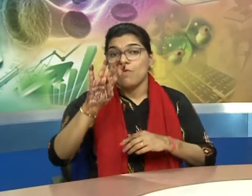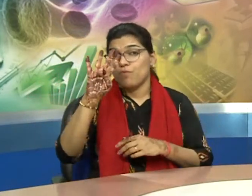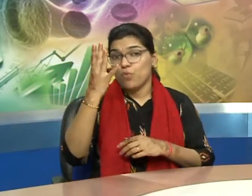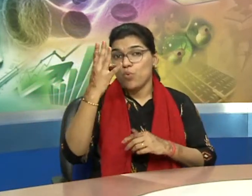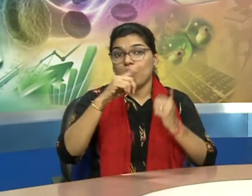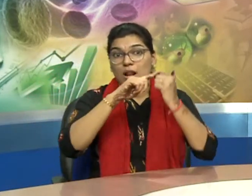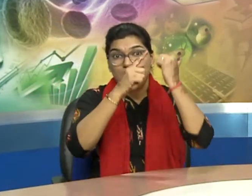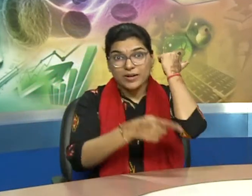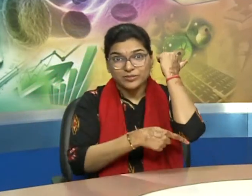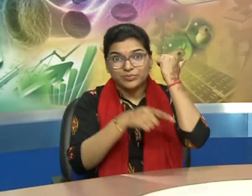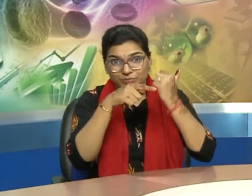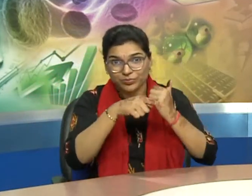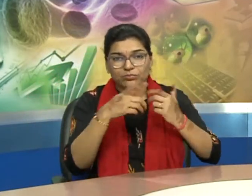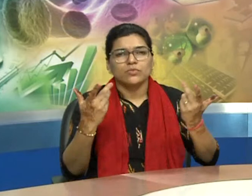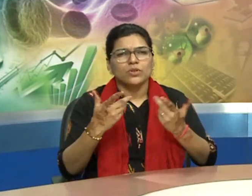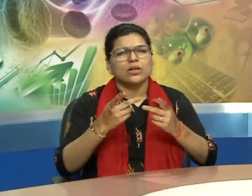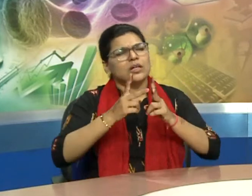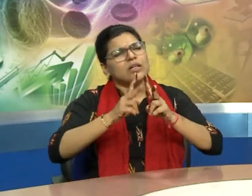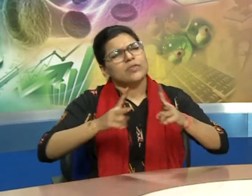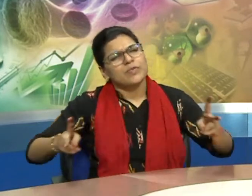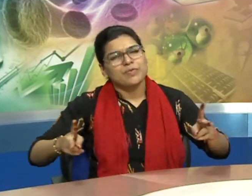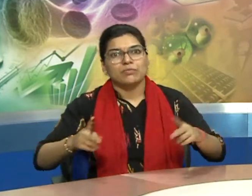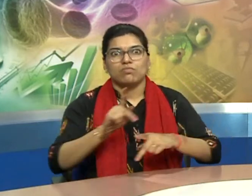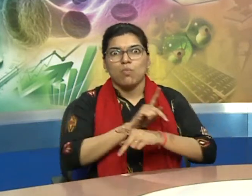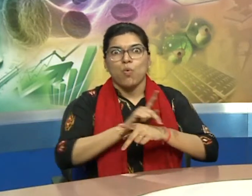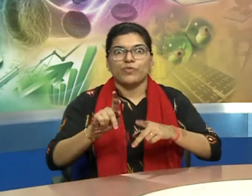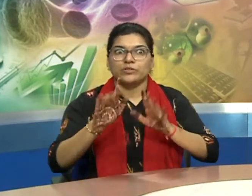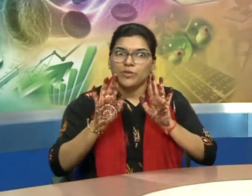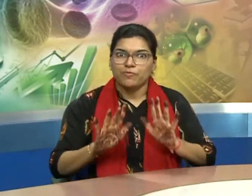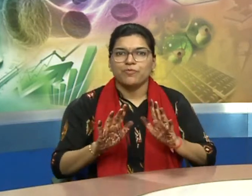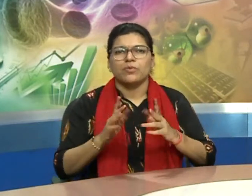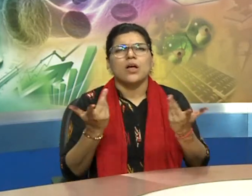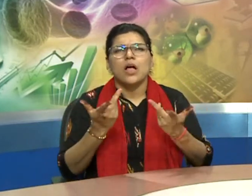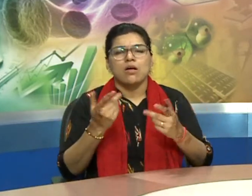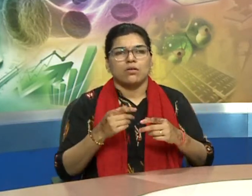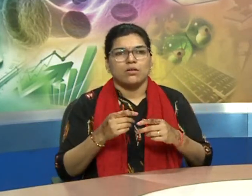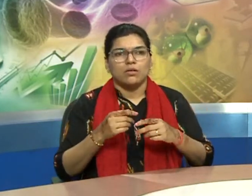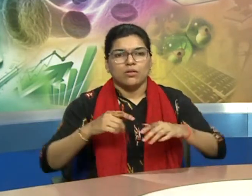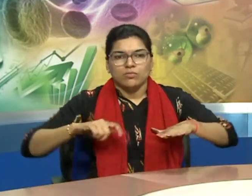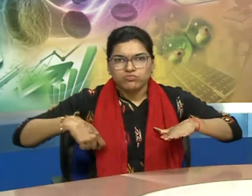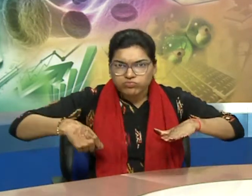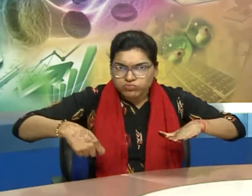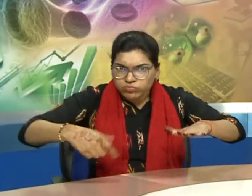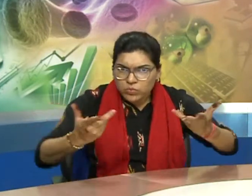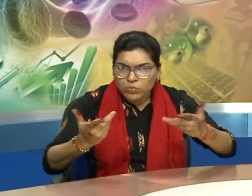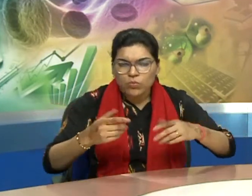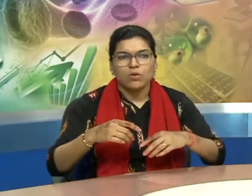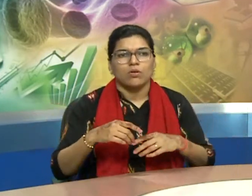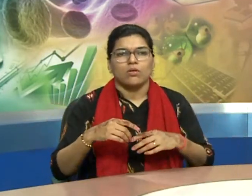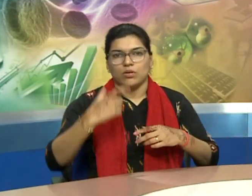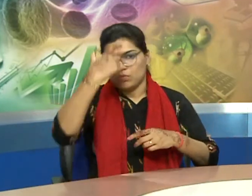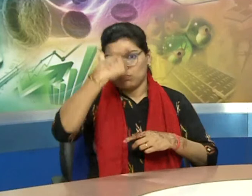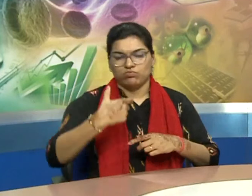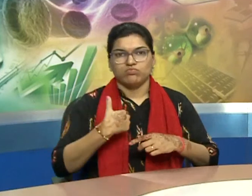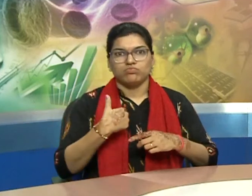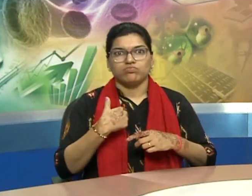And after that, there is another 4th category, that is for professional colleges. There are various